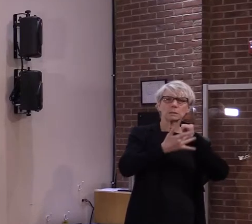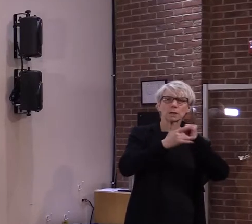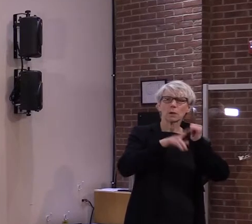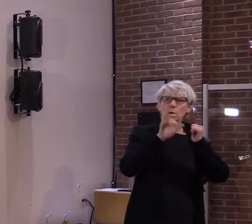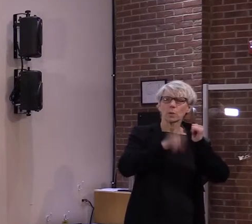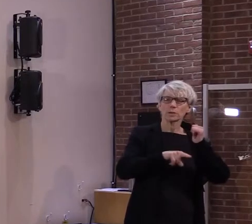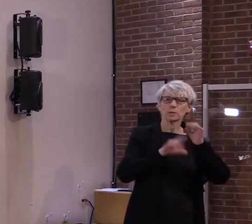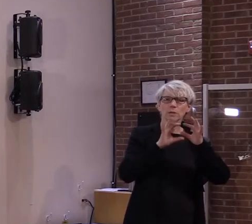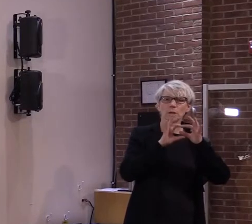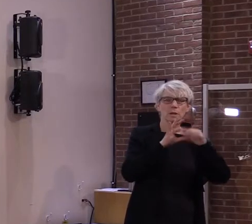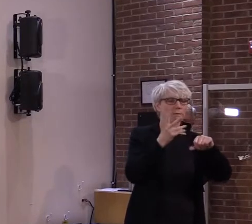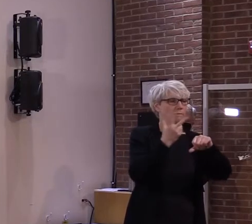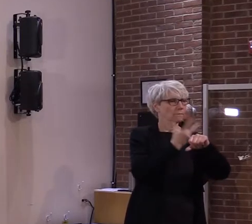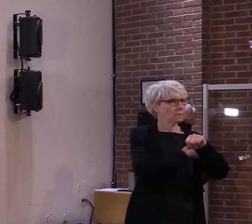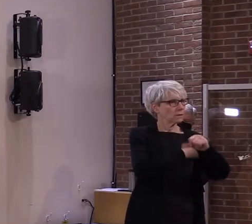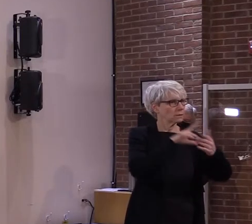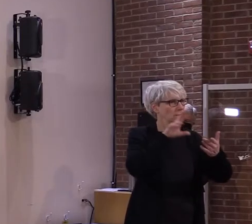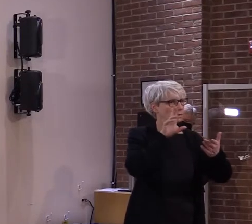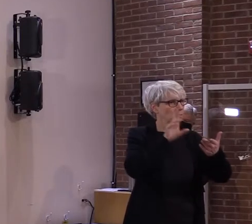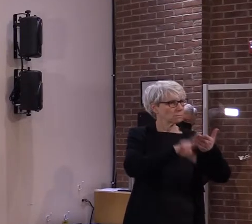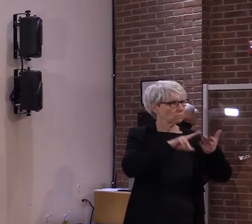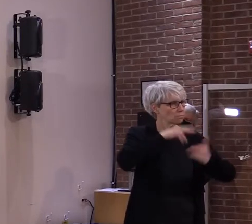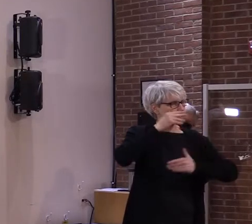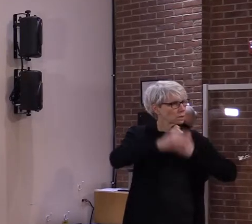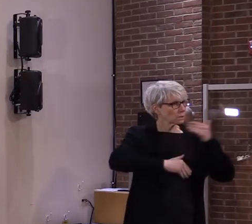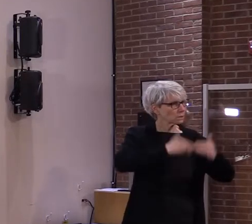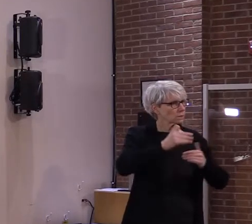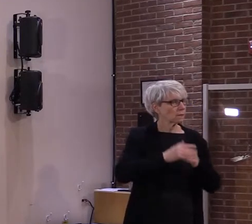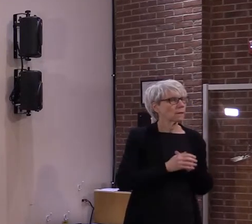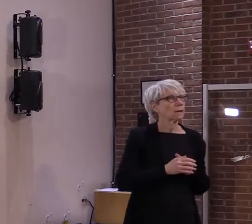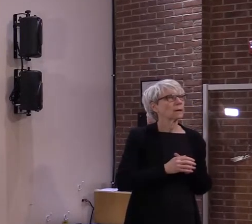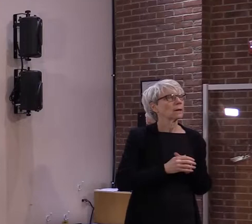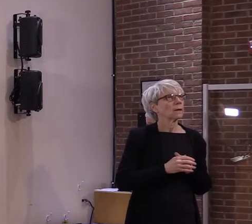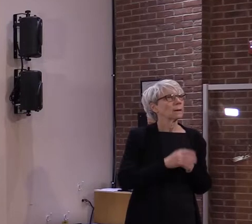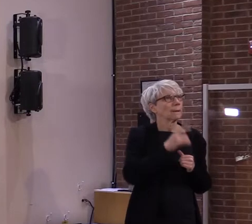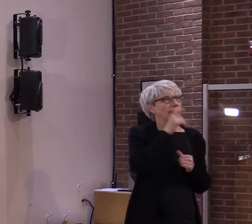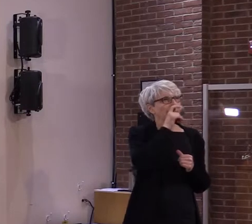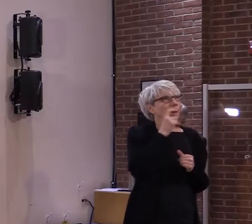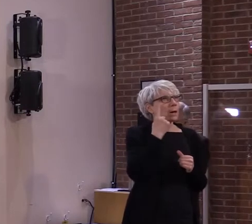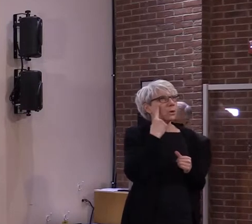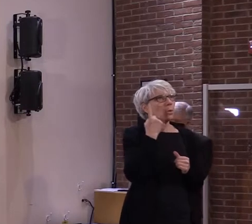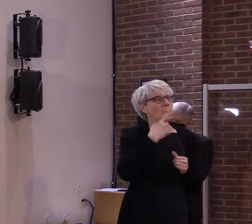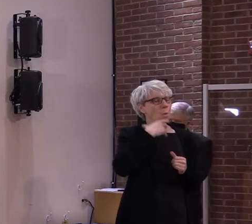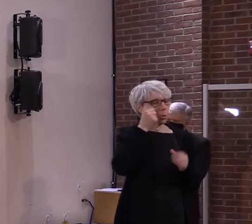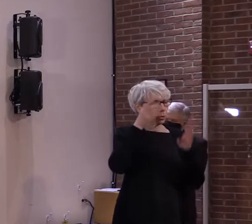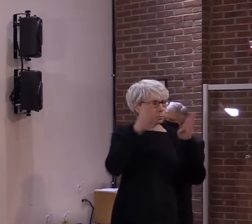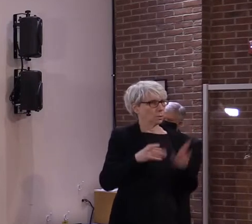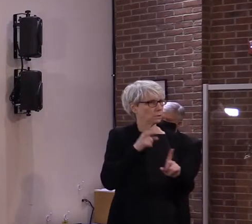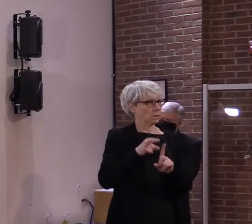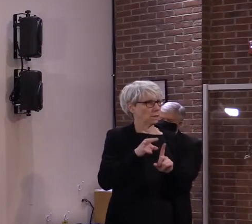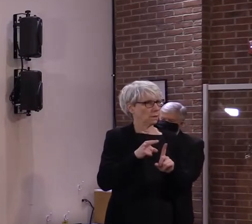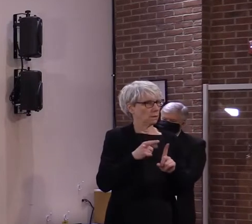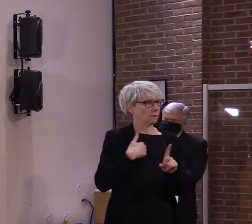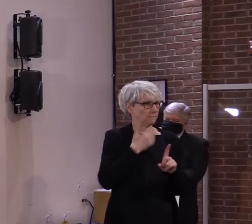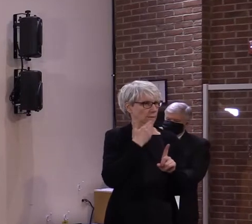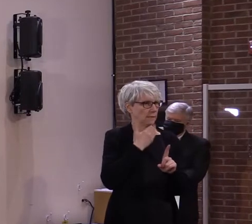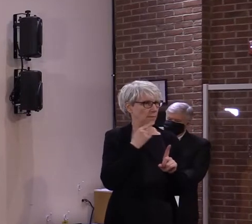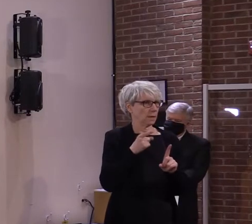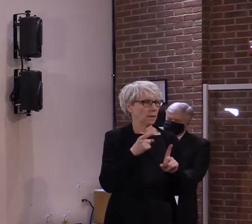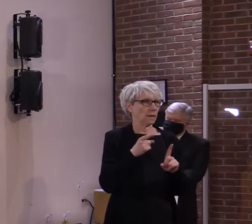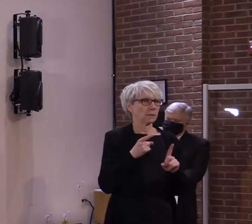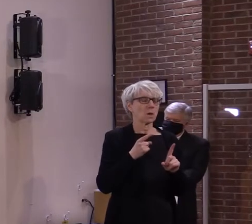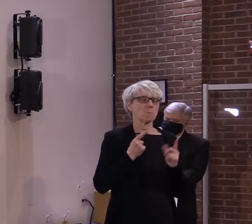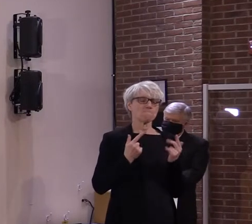vaccine sign-up process. An older Vermonter with diabetes who only wants the